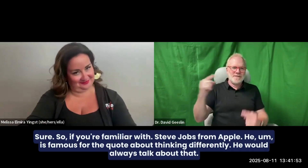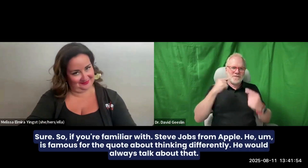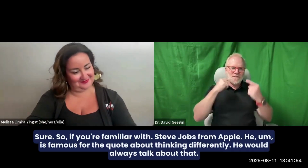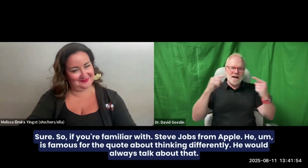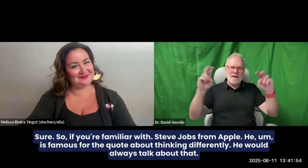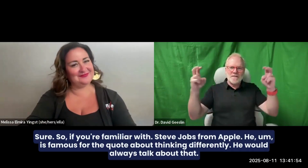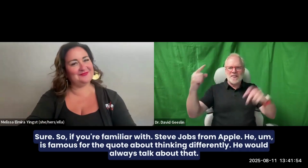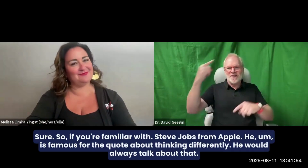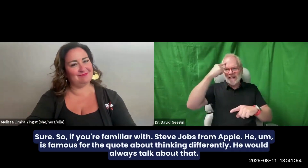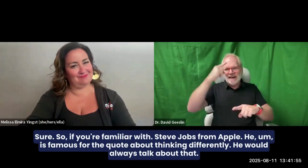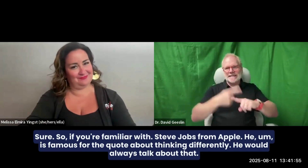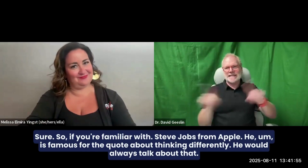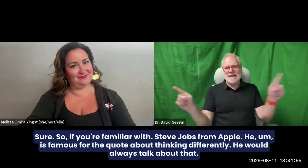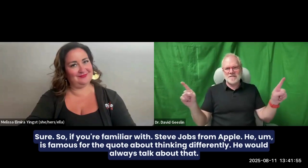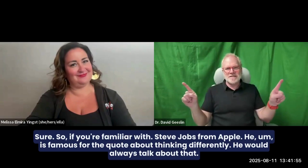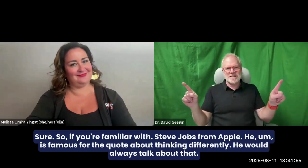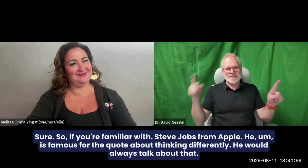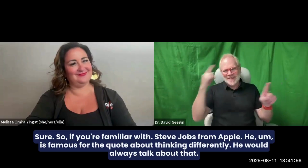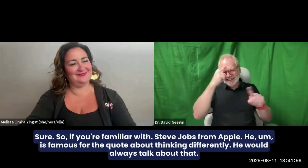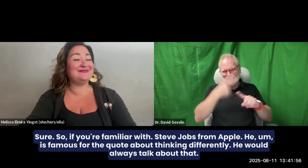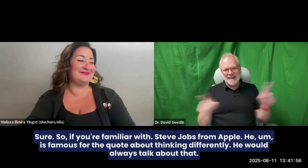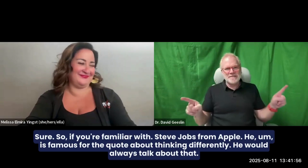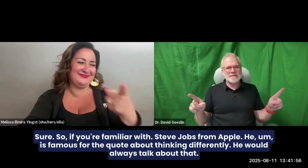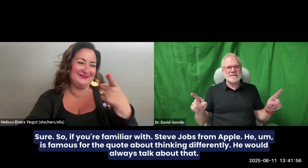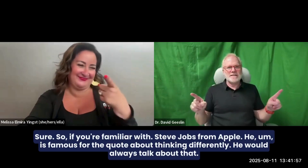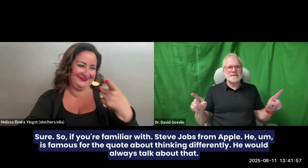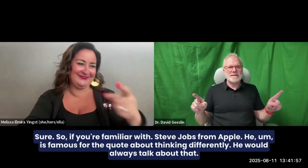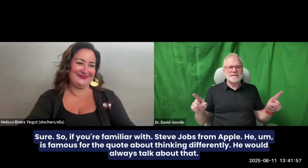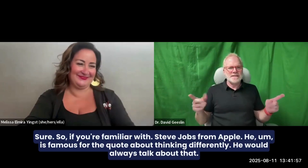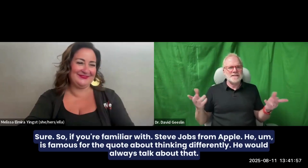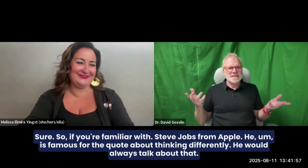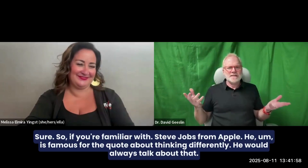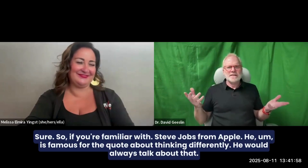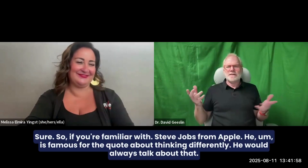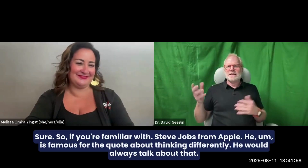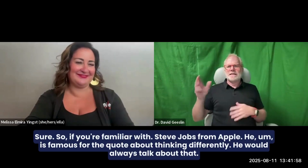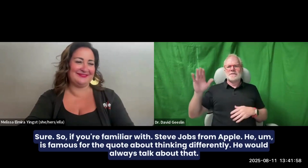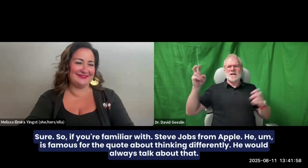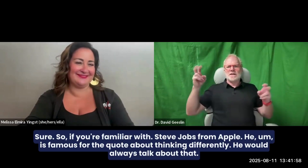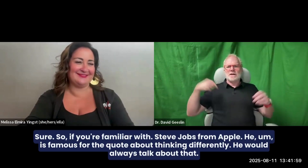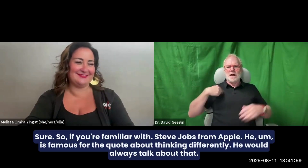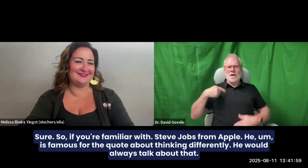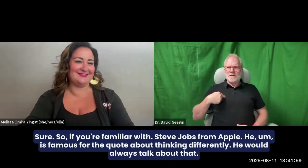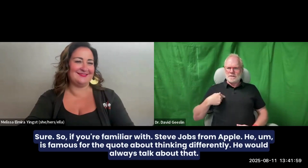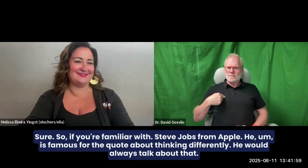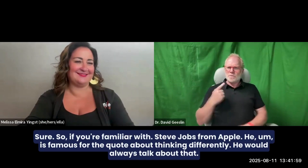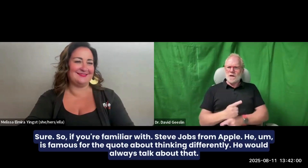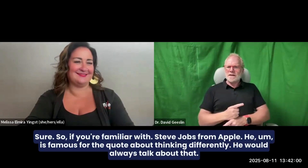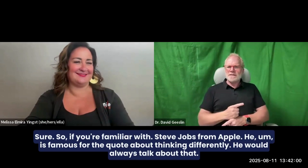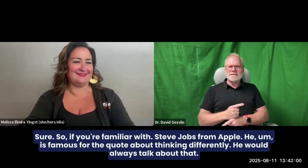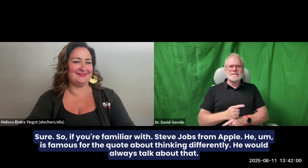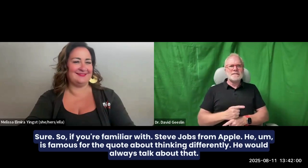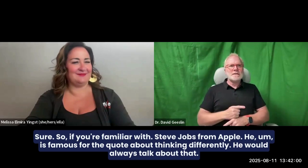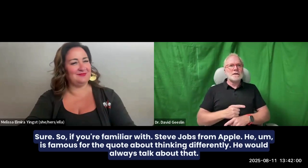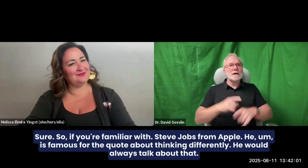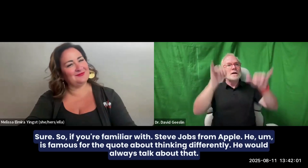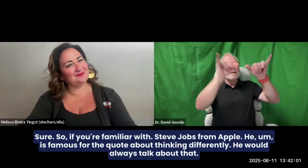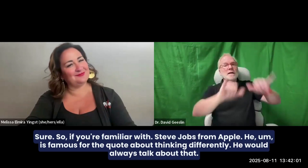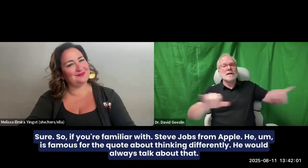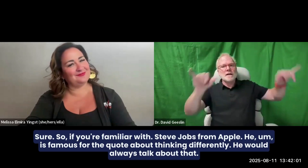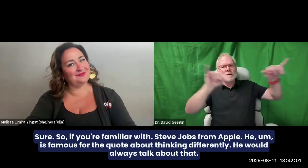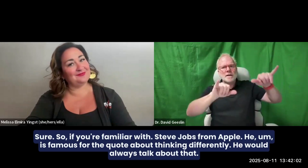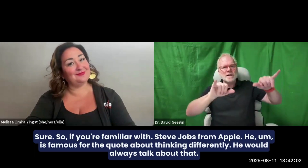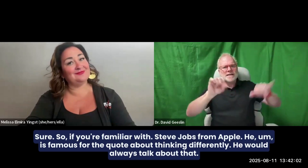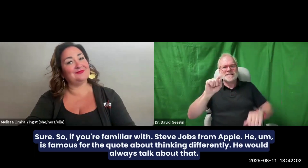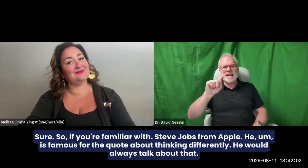Sure. So if you're familiar with Steve Jobs from Apple, he is famous for the quote about thinking differently. He would always talk